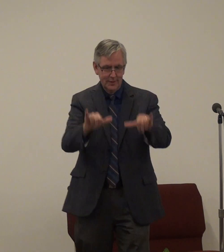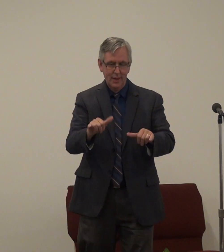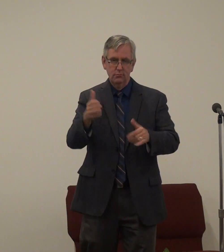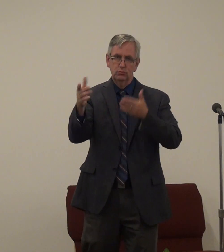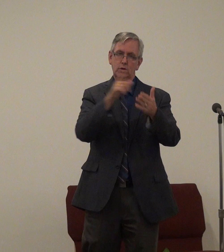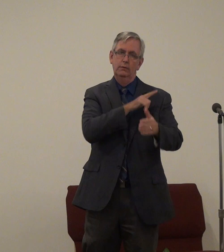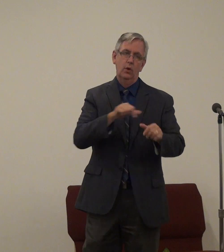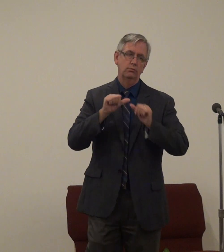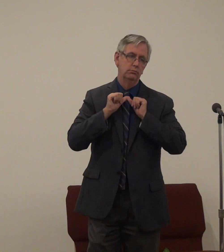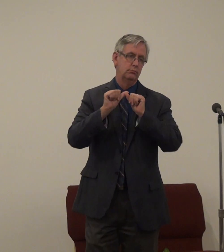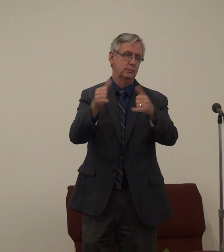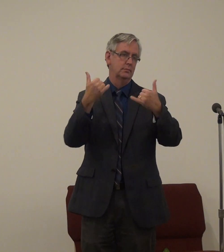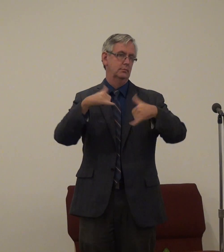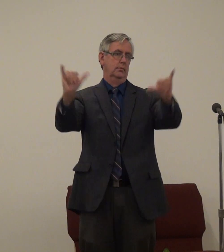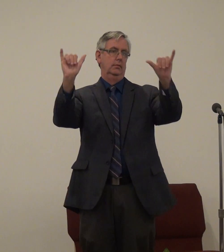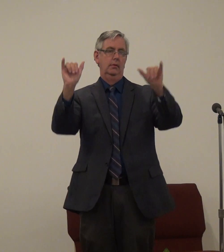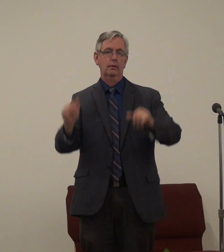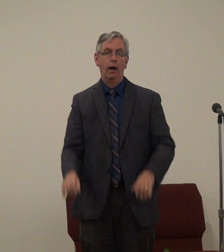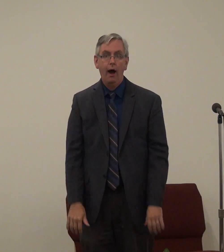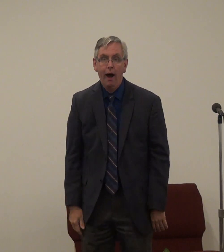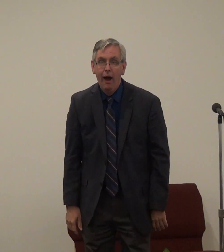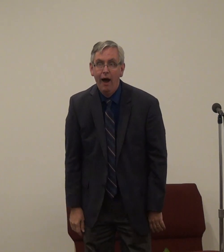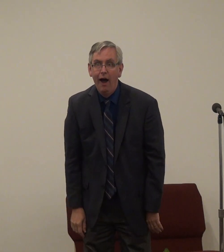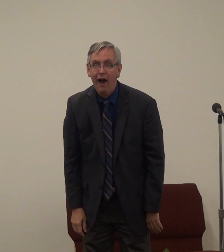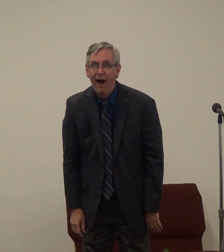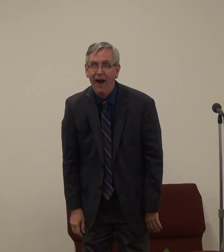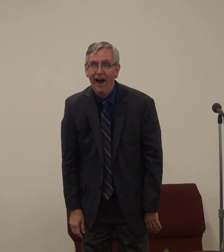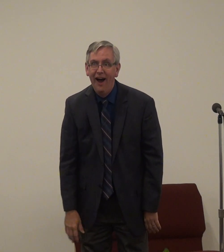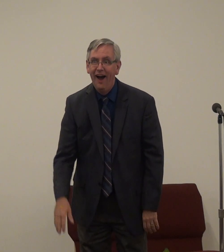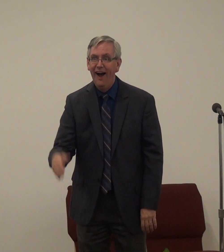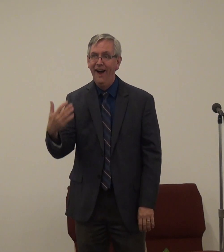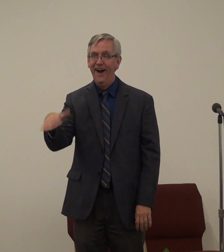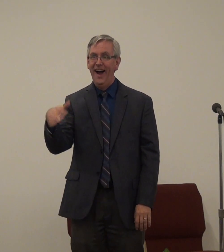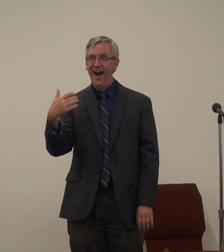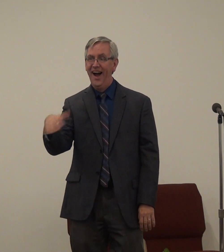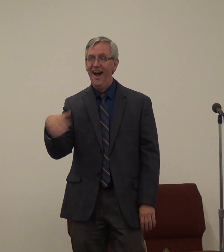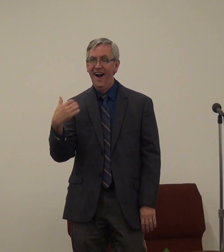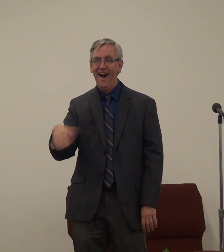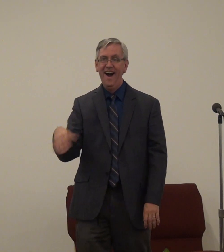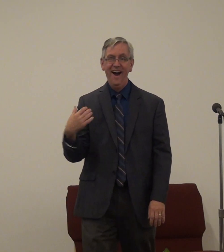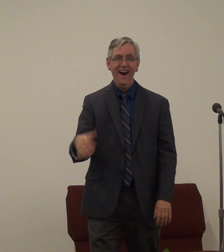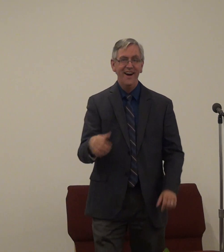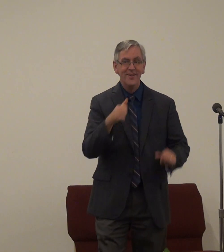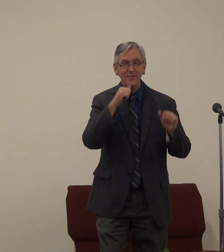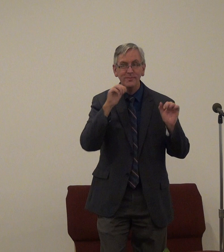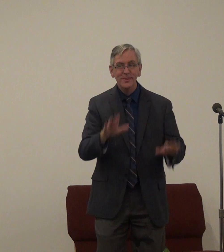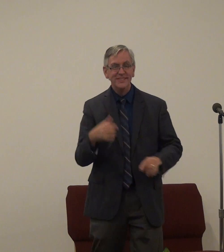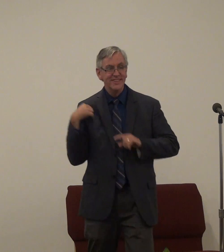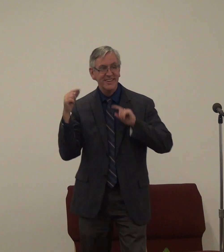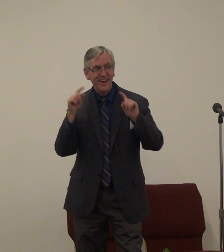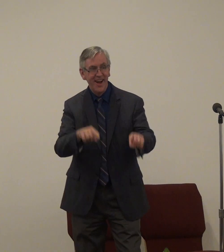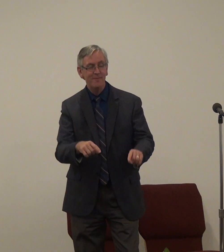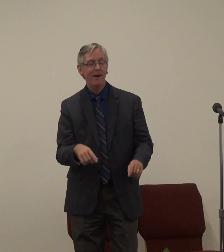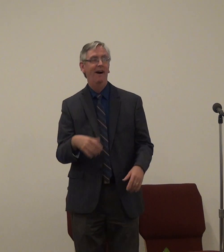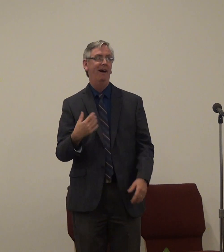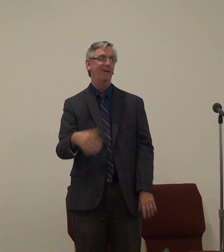and we decided to stay. We've been serving the Lord there, and we're still there." Well, that was exciting. What a blessing. I was